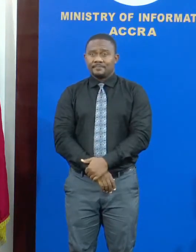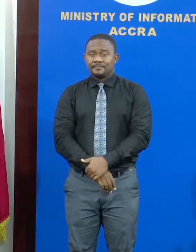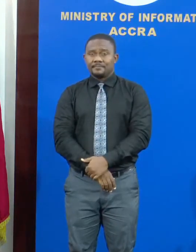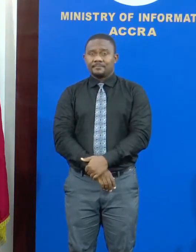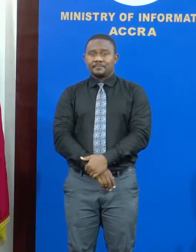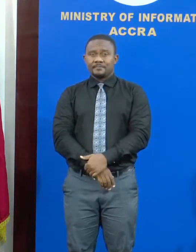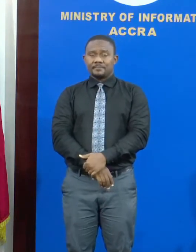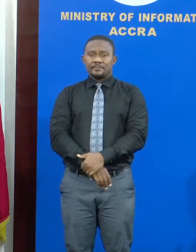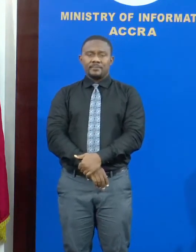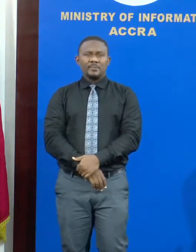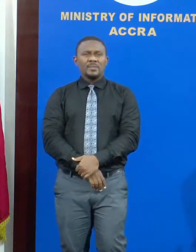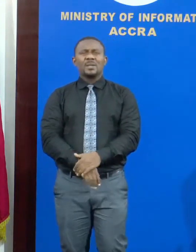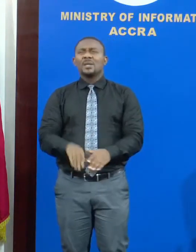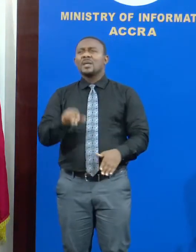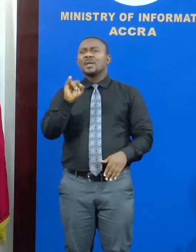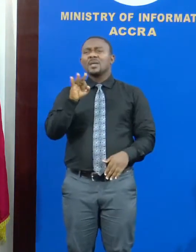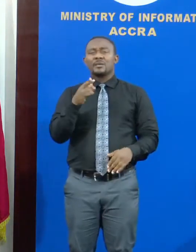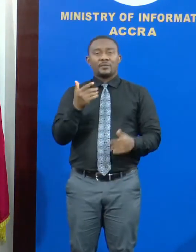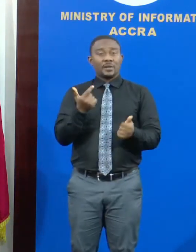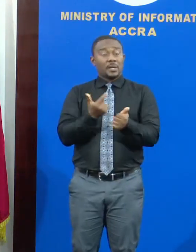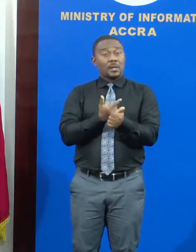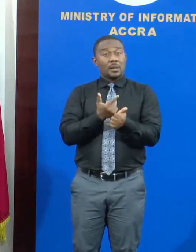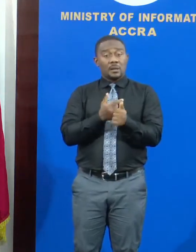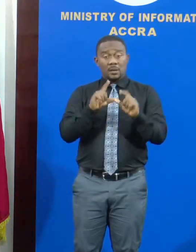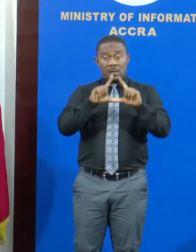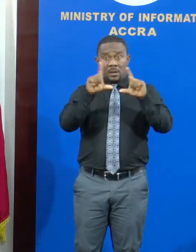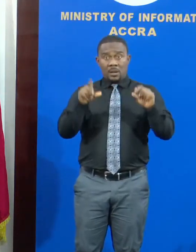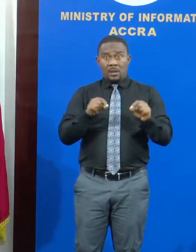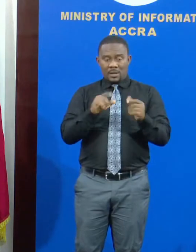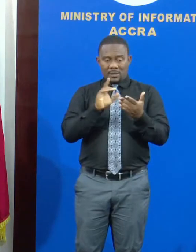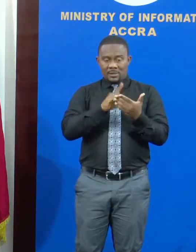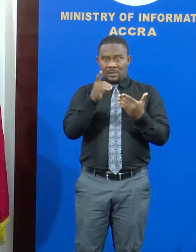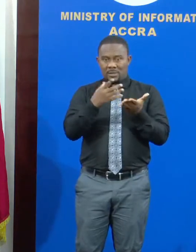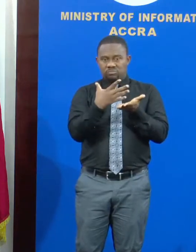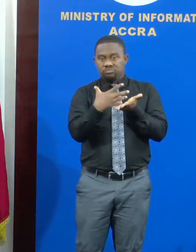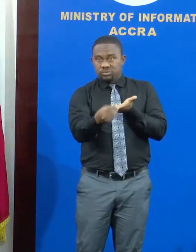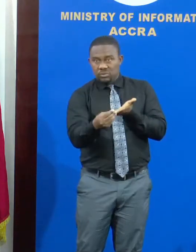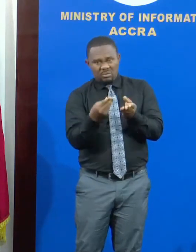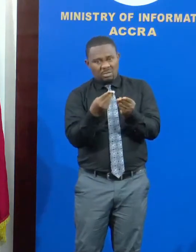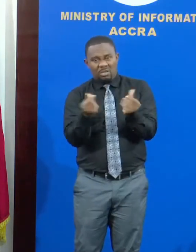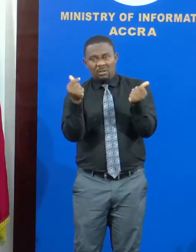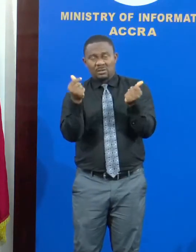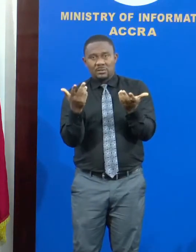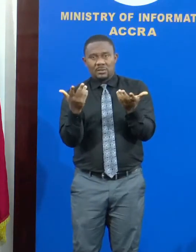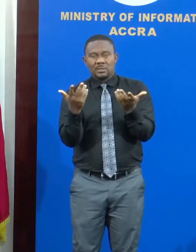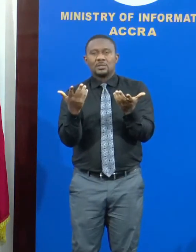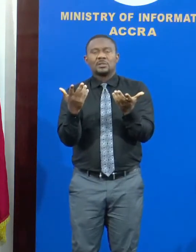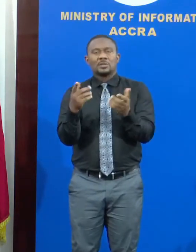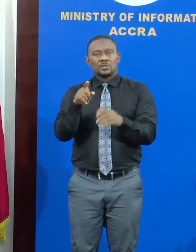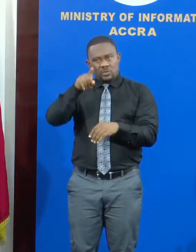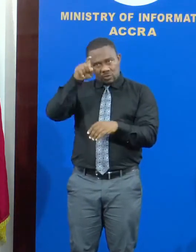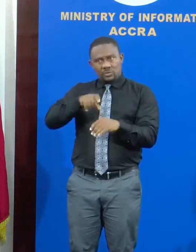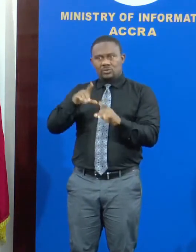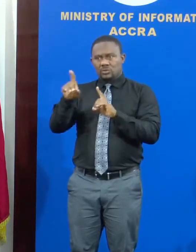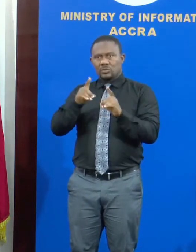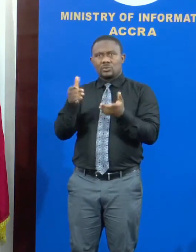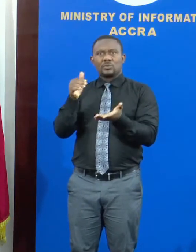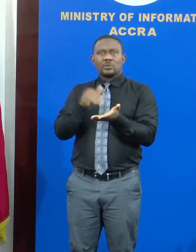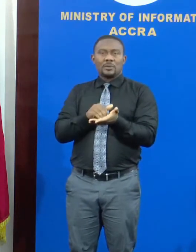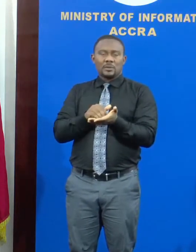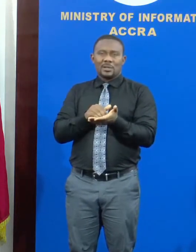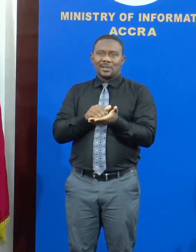People whose Ghana cards have expired, if the Ghana card expired, you have to redo this? The answer